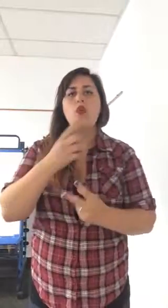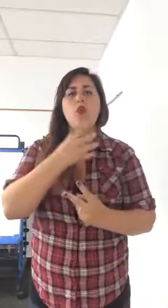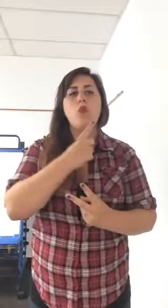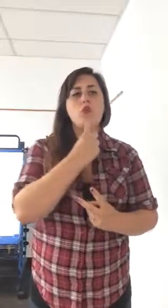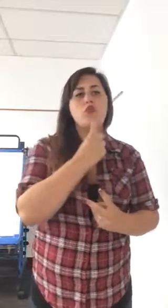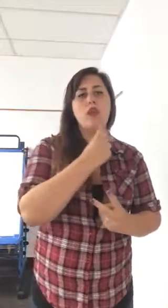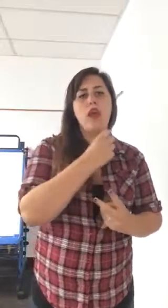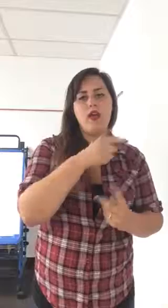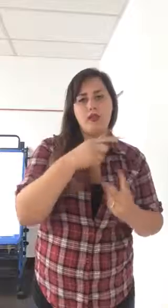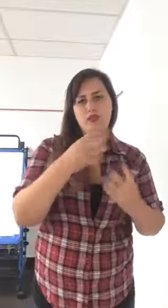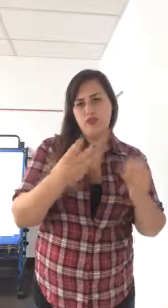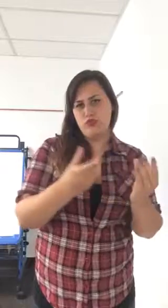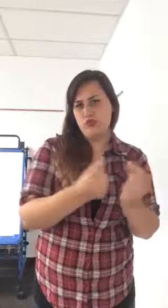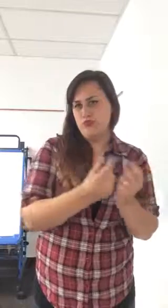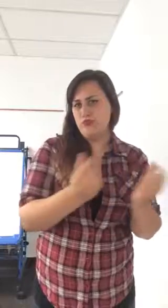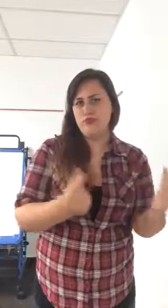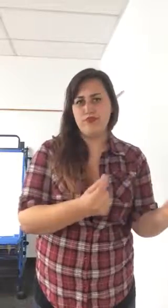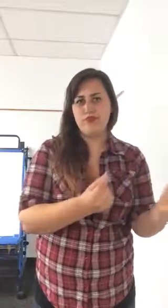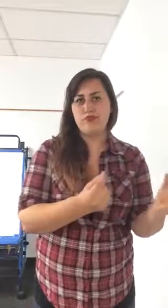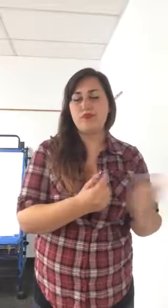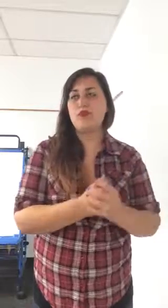What do we need red blood cells for? Can you tell me?